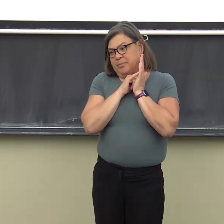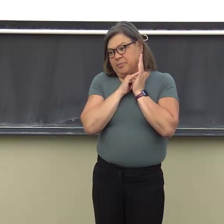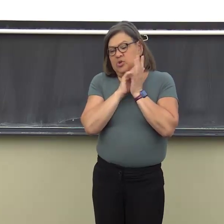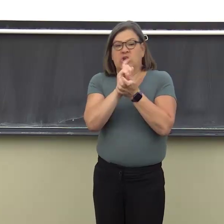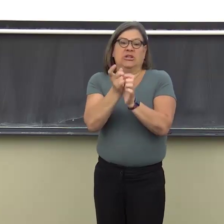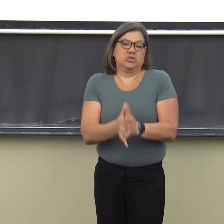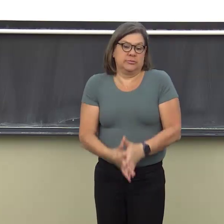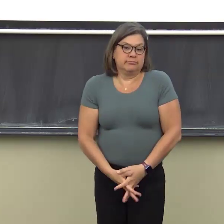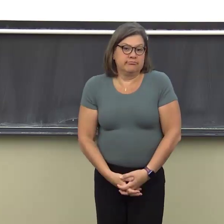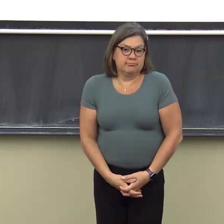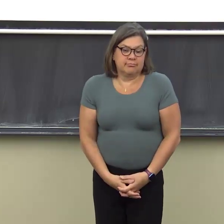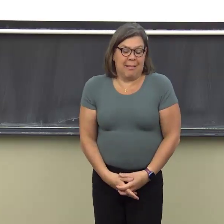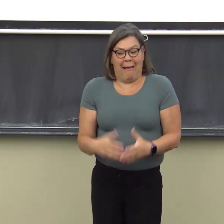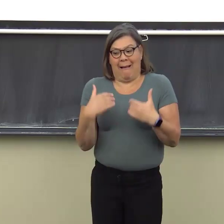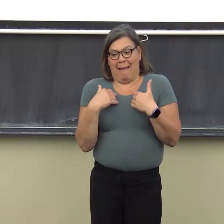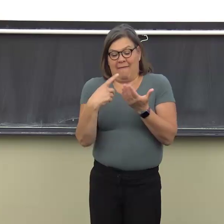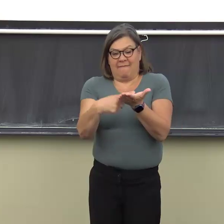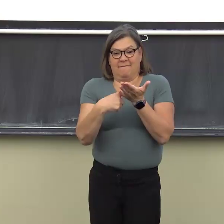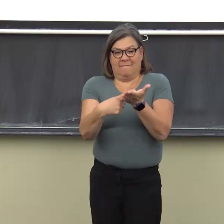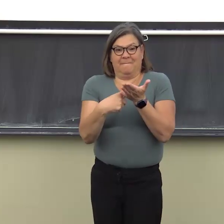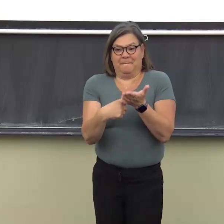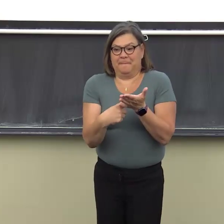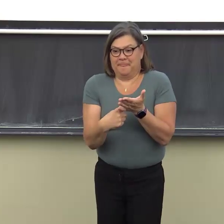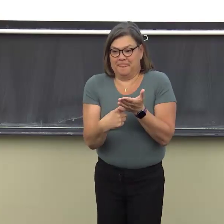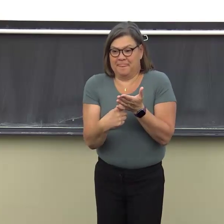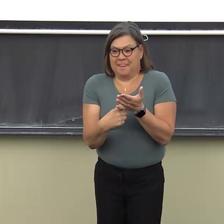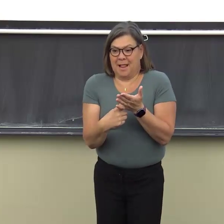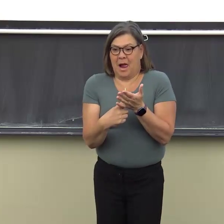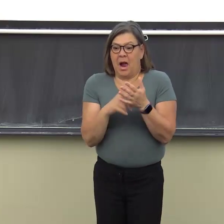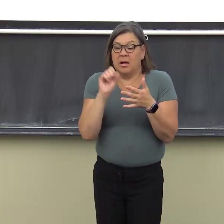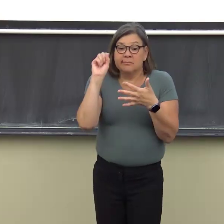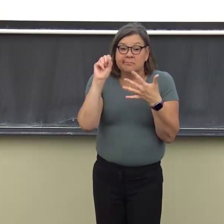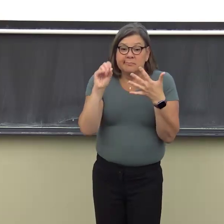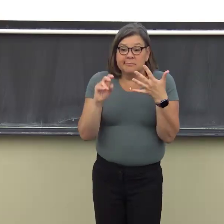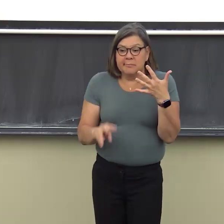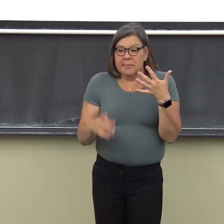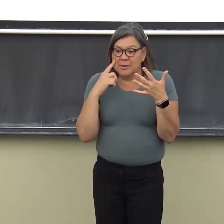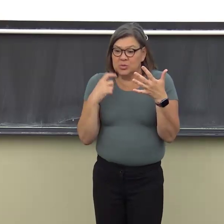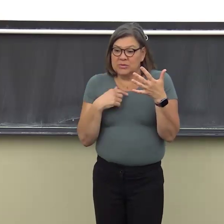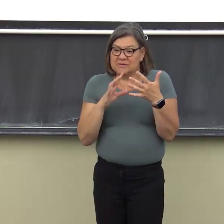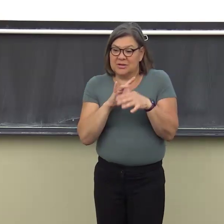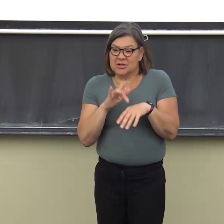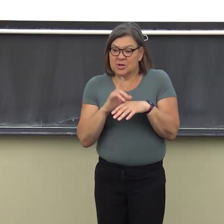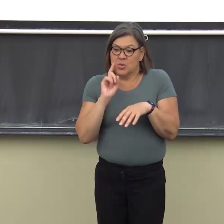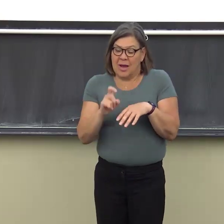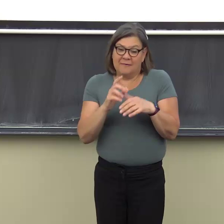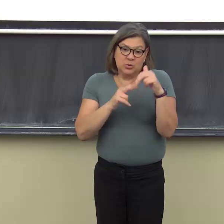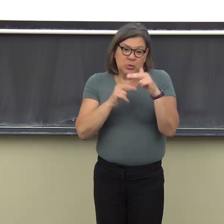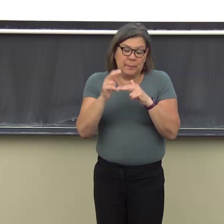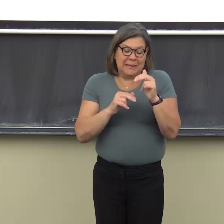change. Right, and have those conversations. And I just walked through that because we kind of touched on it, but it is, you got to